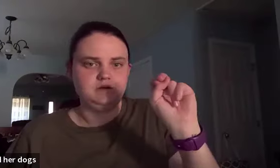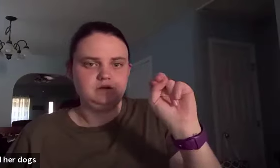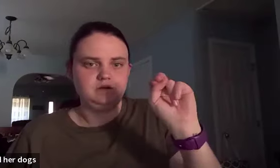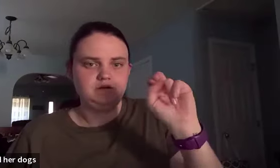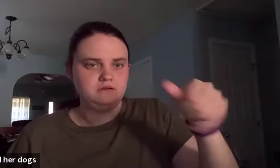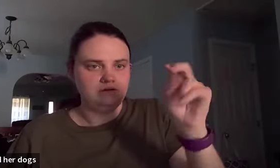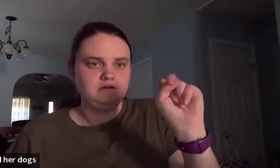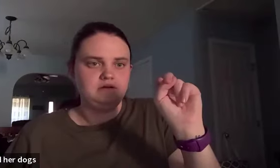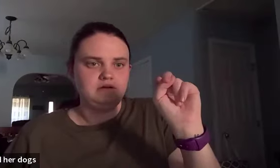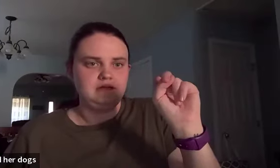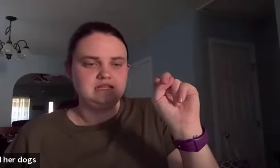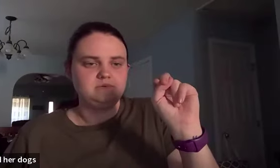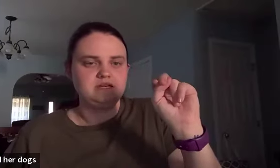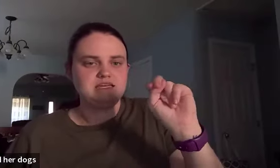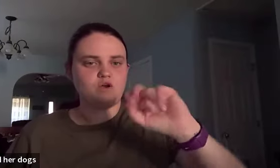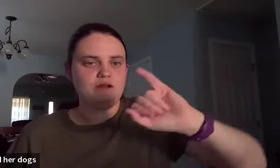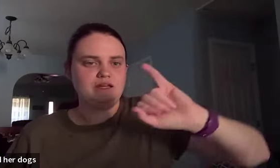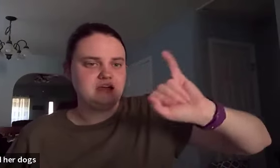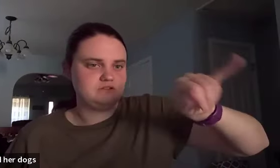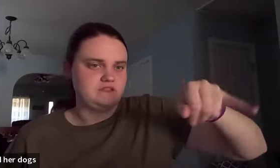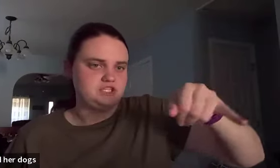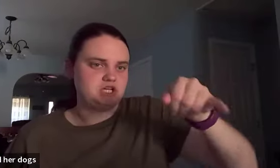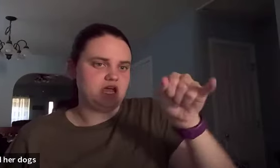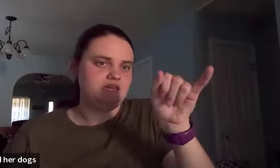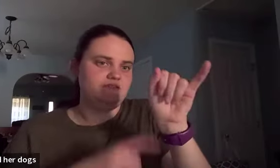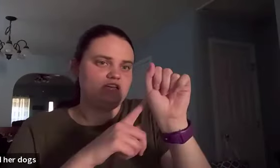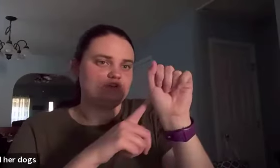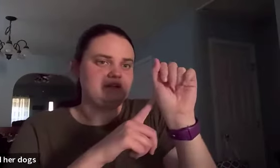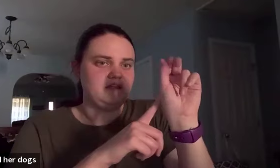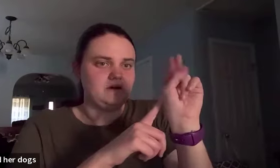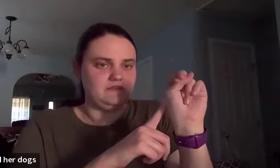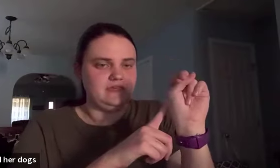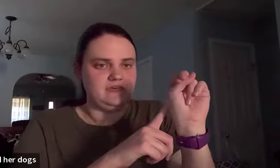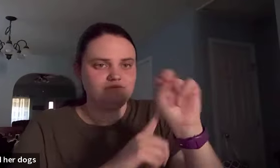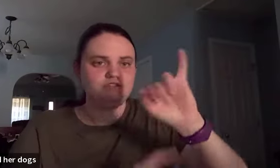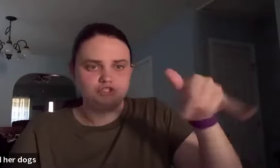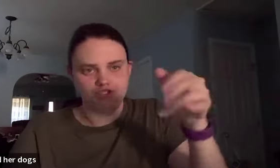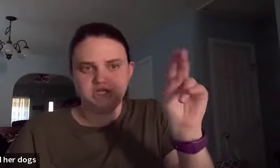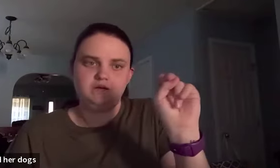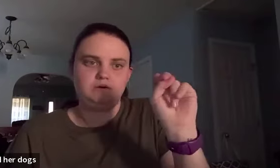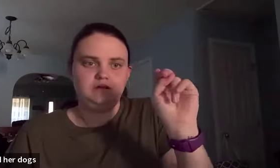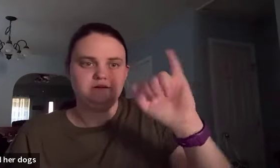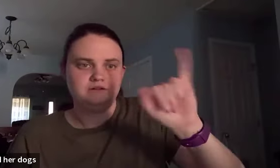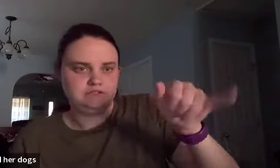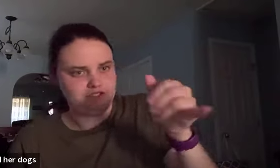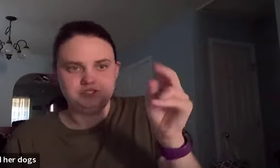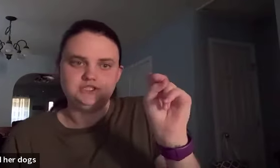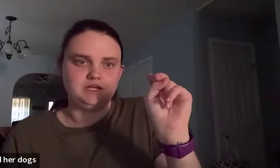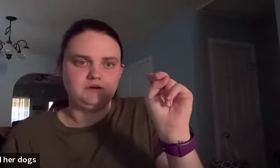January. And it's because that's already naturally the J and the A is already there and then the N. January,